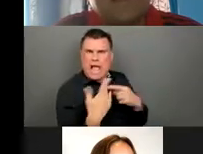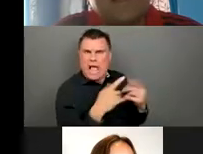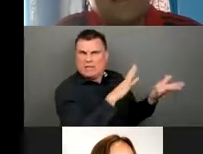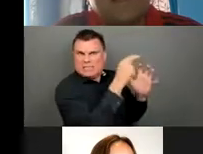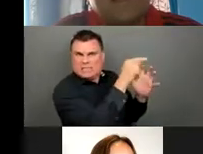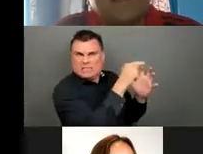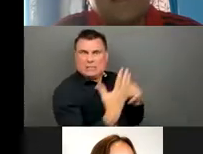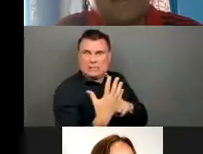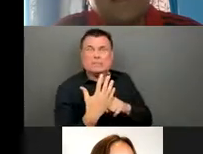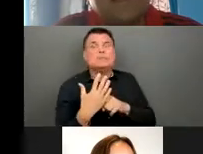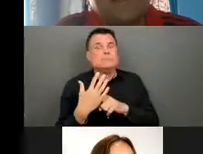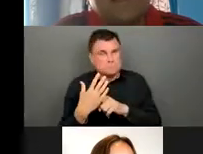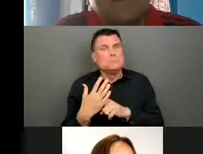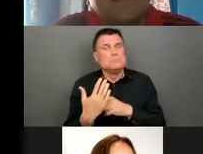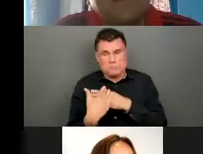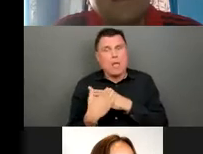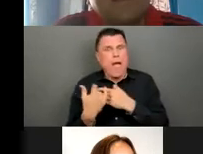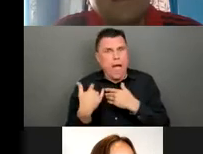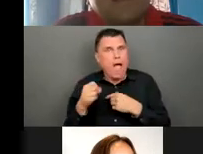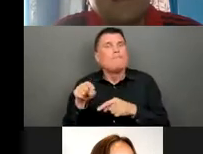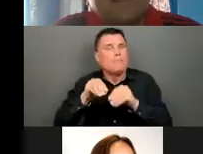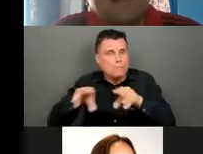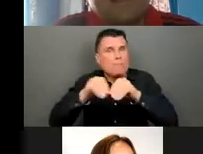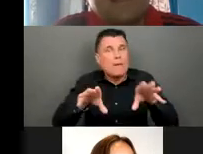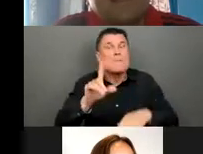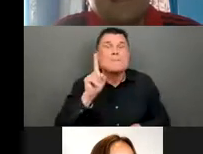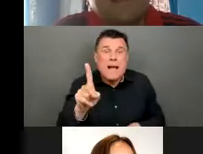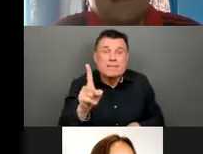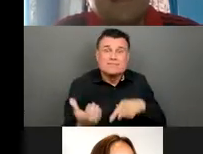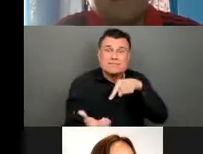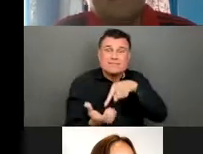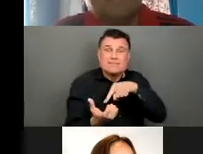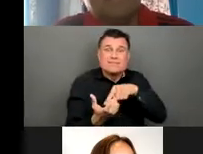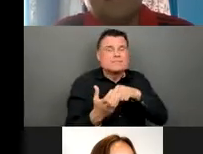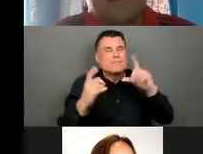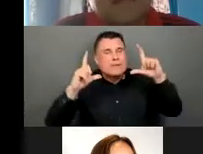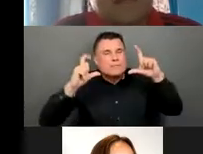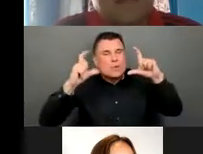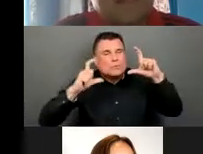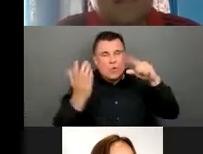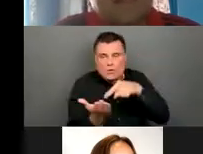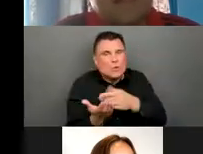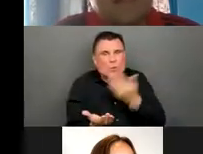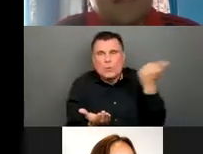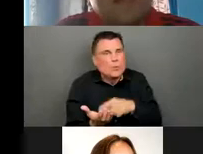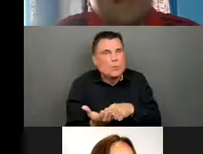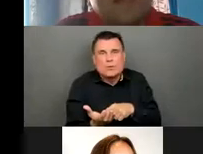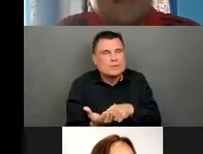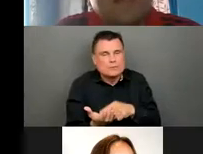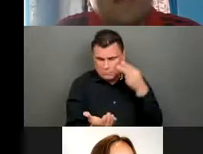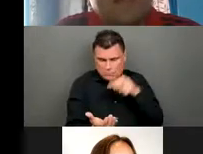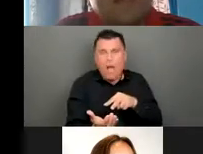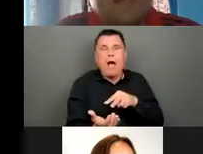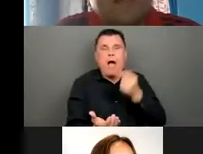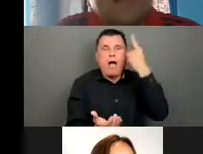However, it does not have the pictorial and audible contents. Siren or drum has also been used, but such